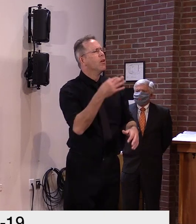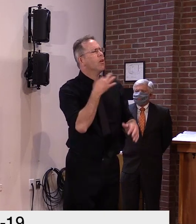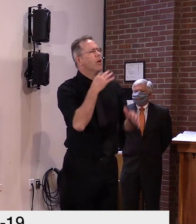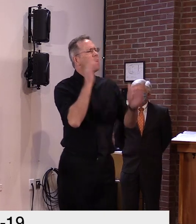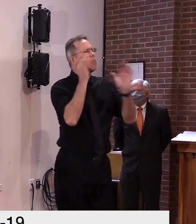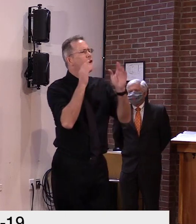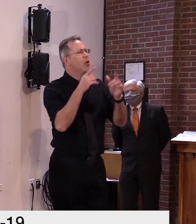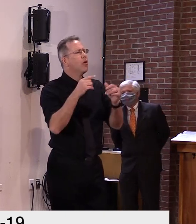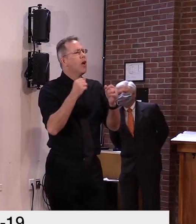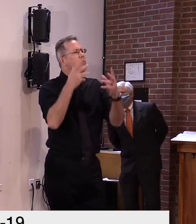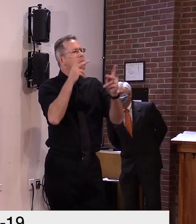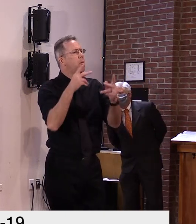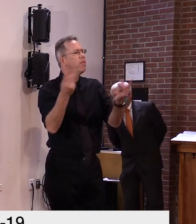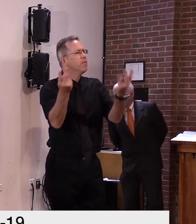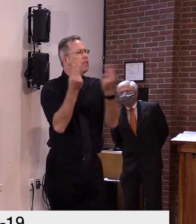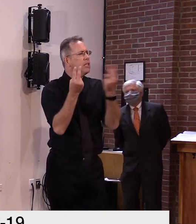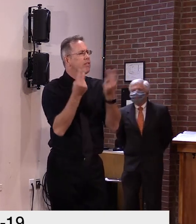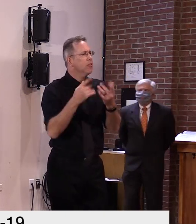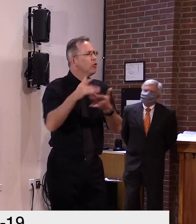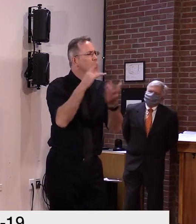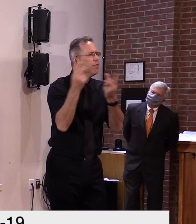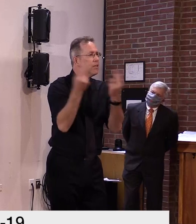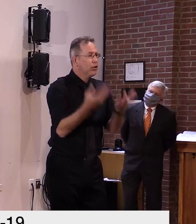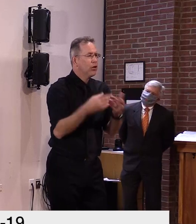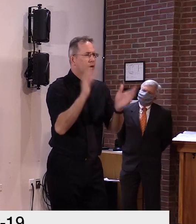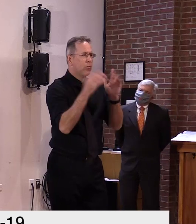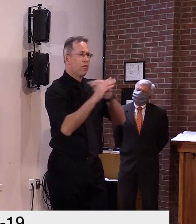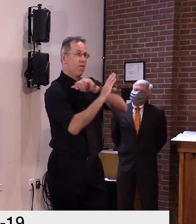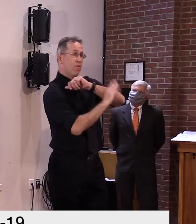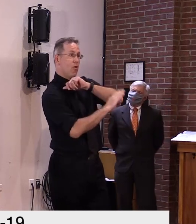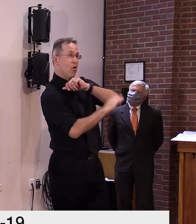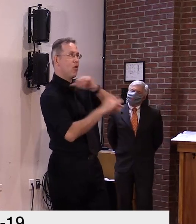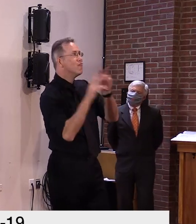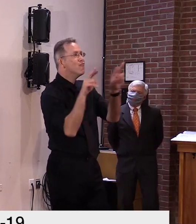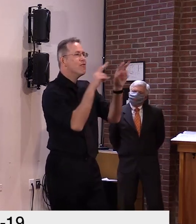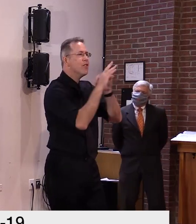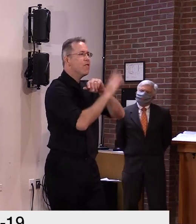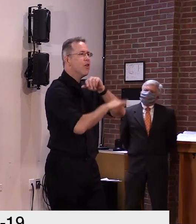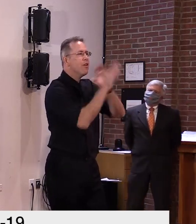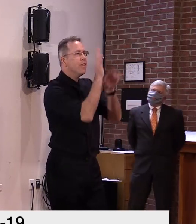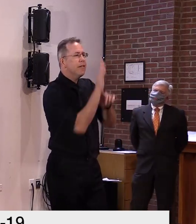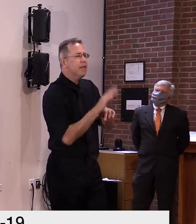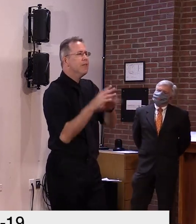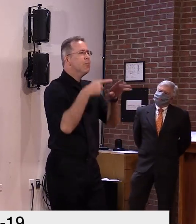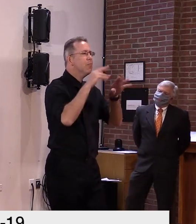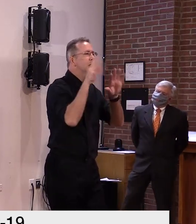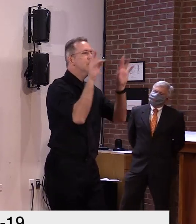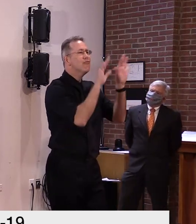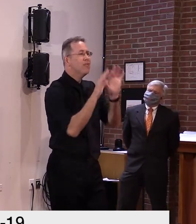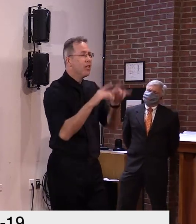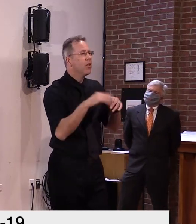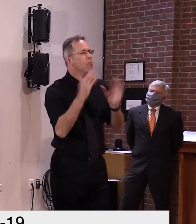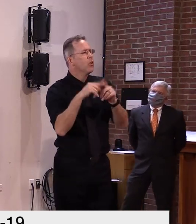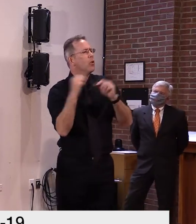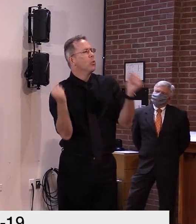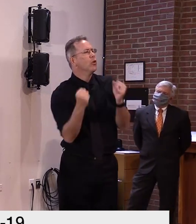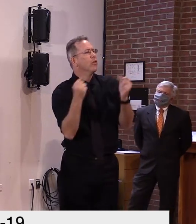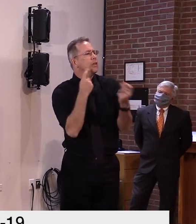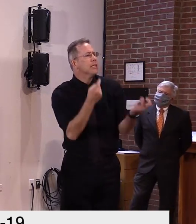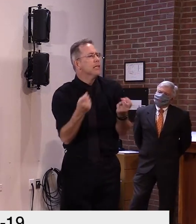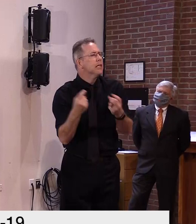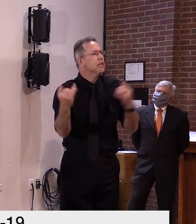vetted at this point. I know they're working on this. In terms of what my hope is that the other states that we rely